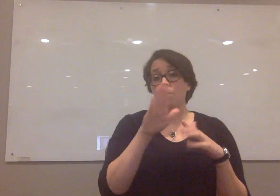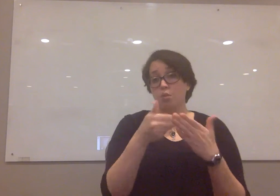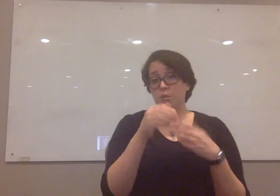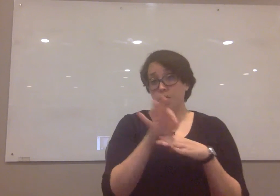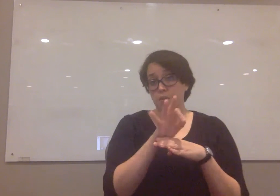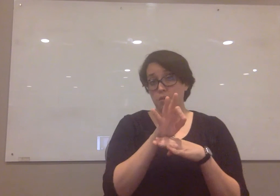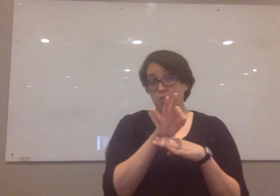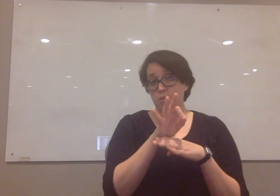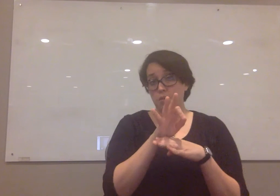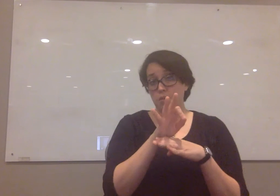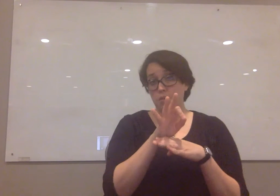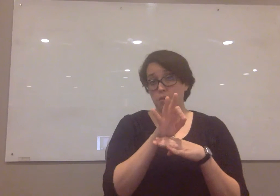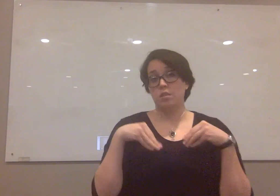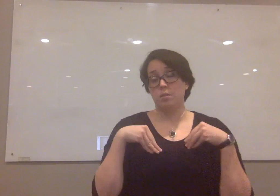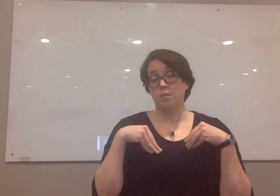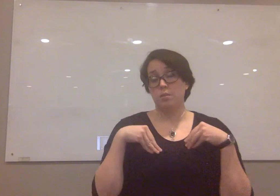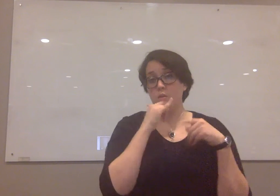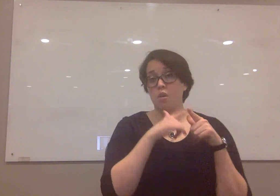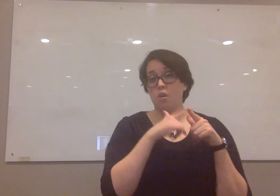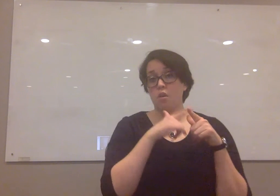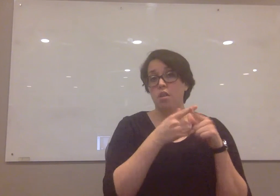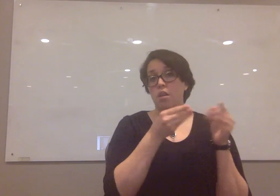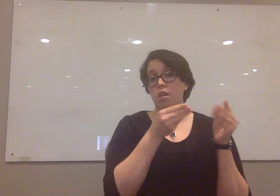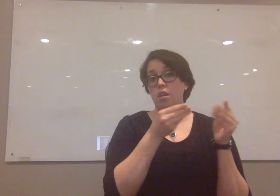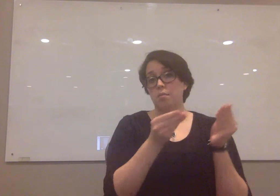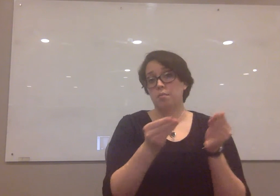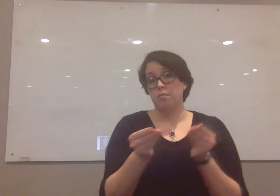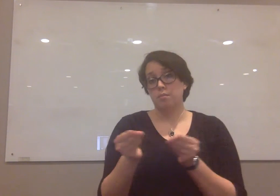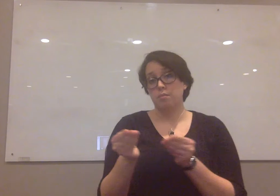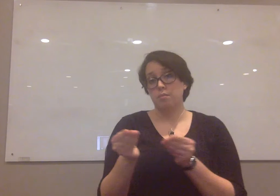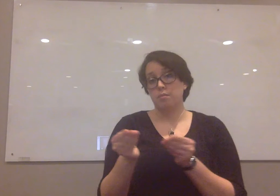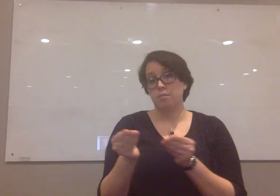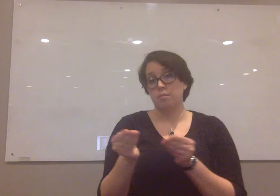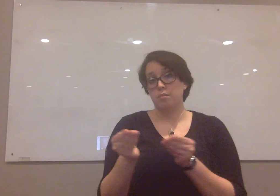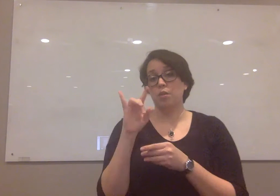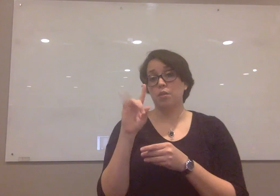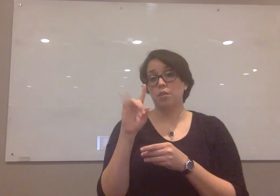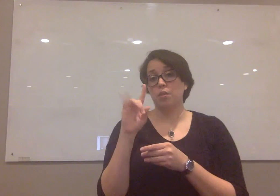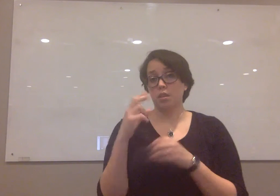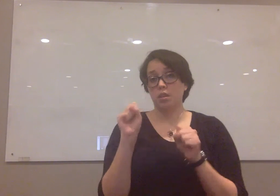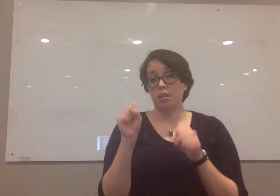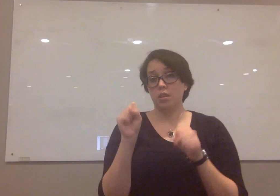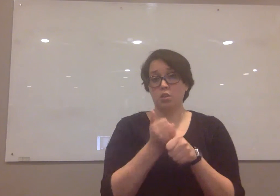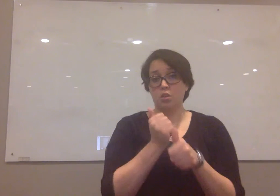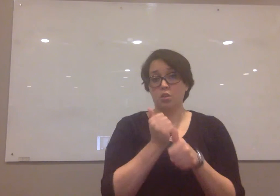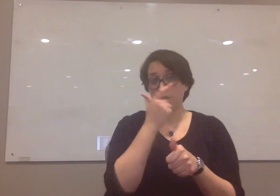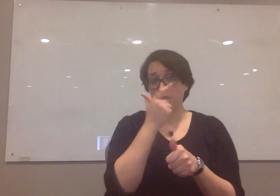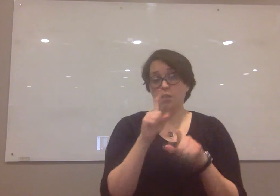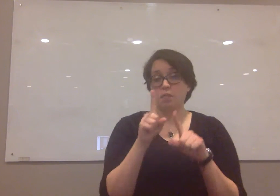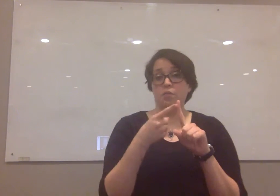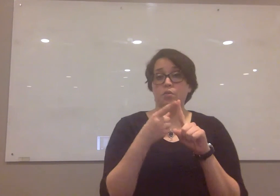accept error and just pass it along. With can get around that because on the first error, on the first non-match, like if you're doing